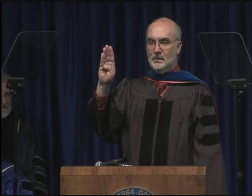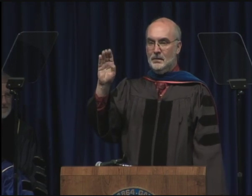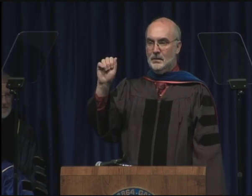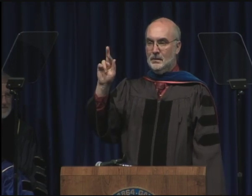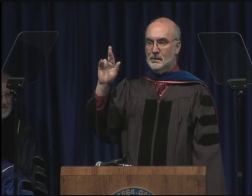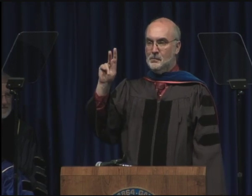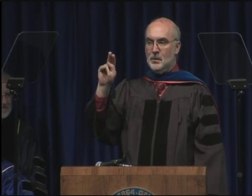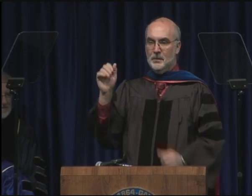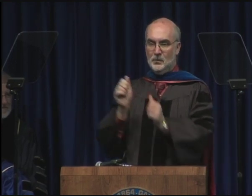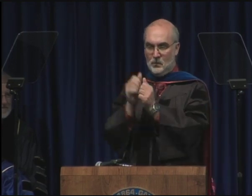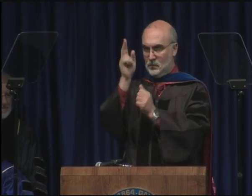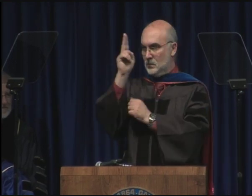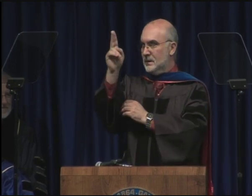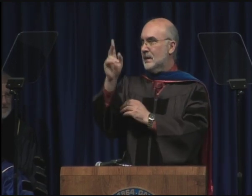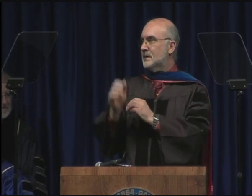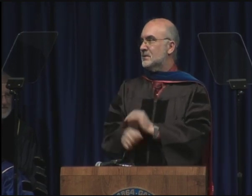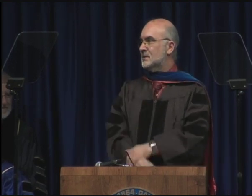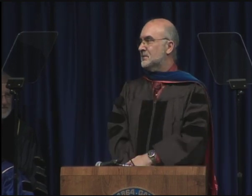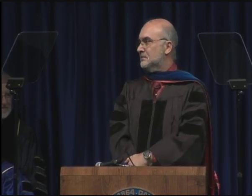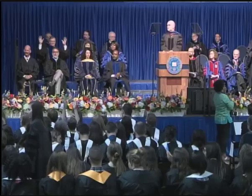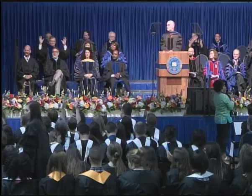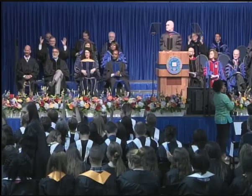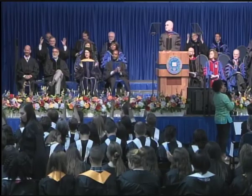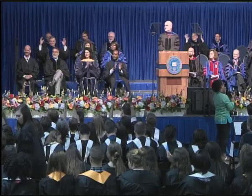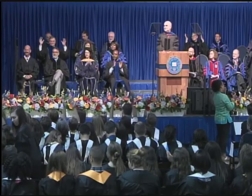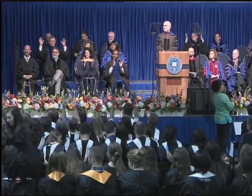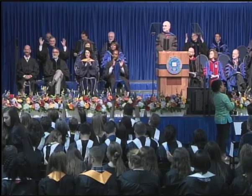Carrie Barbin, with honors.